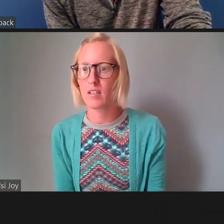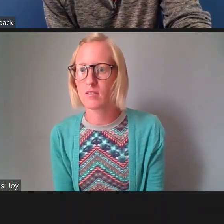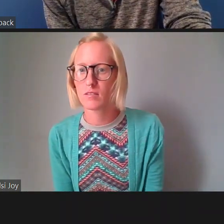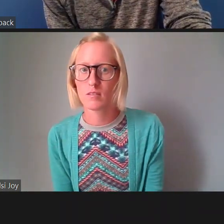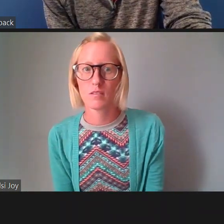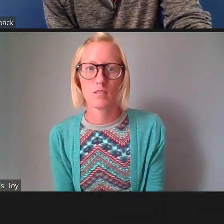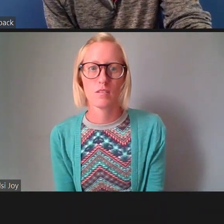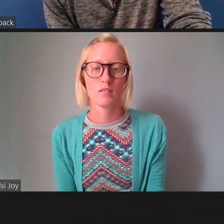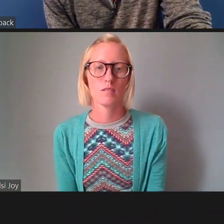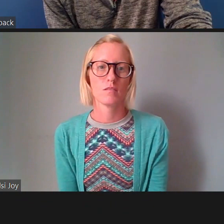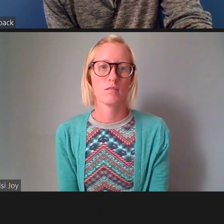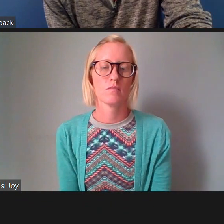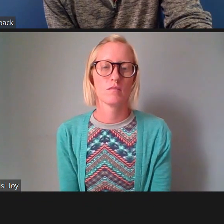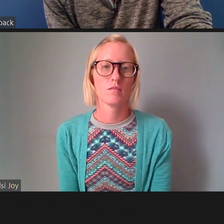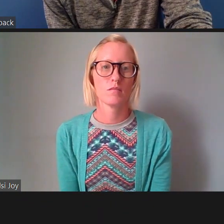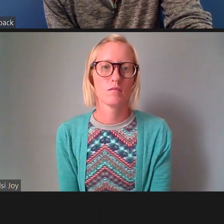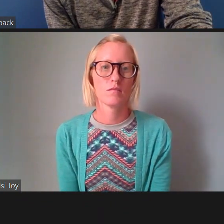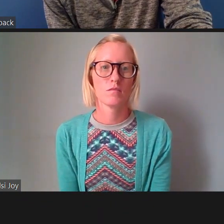finish that?